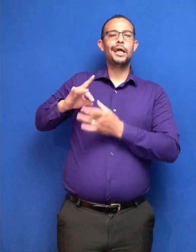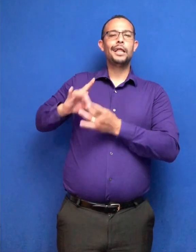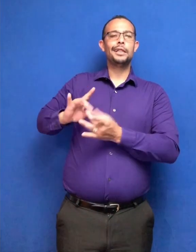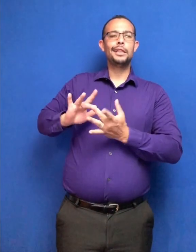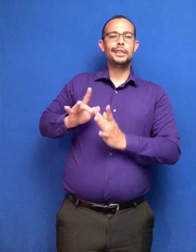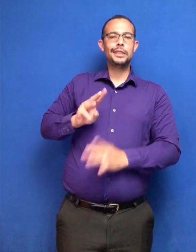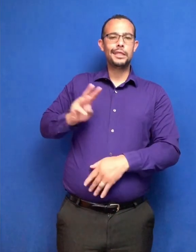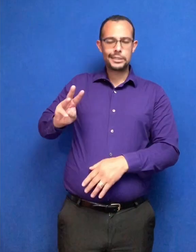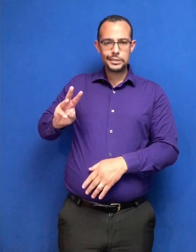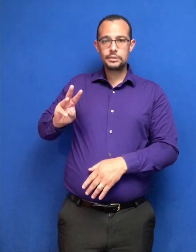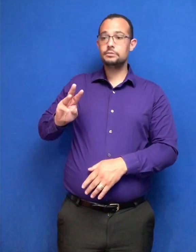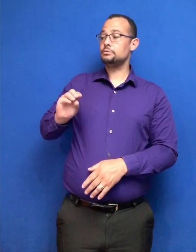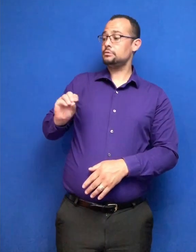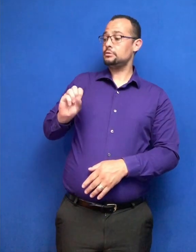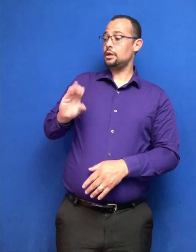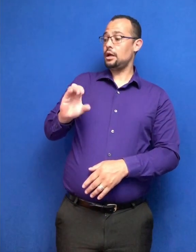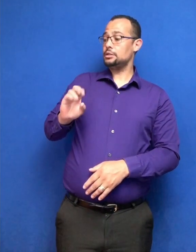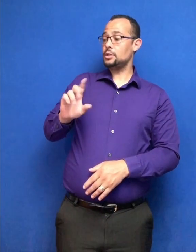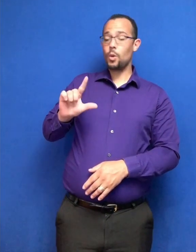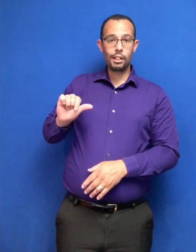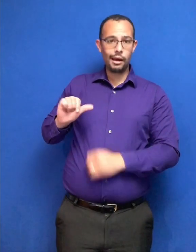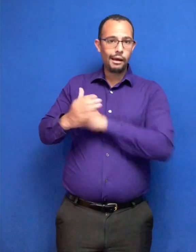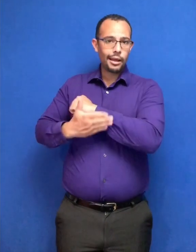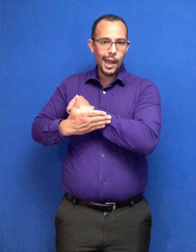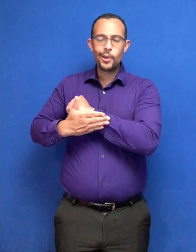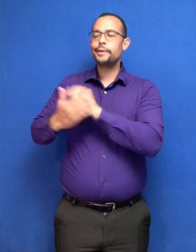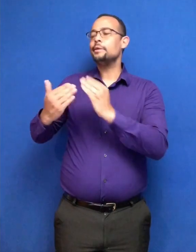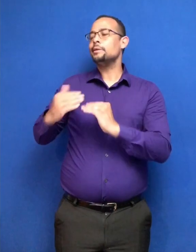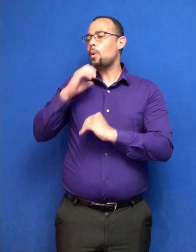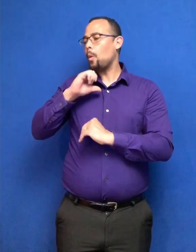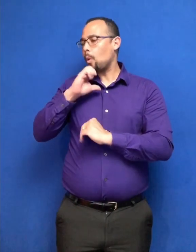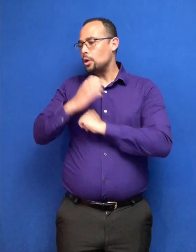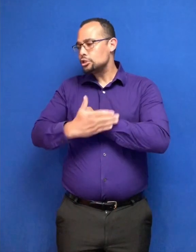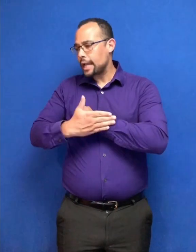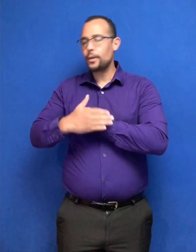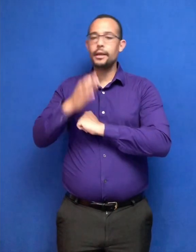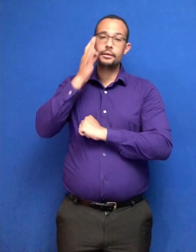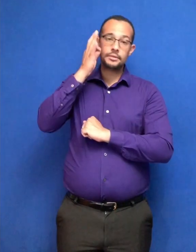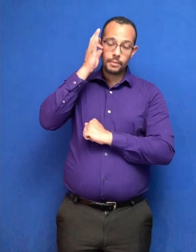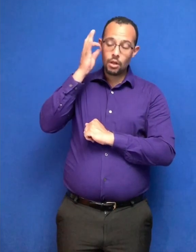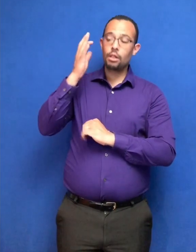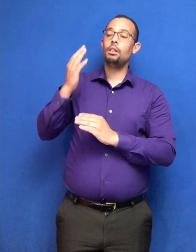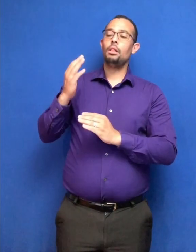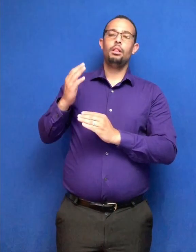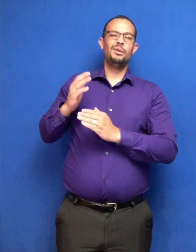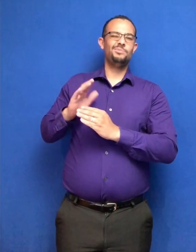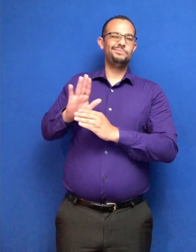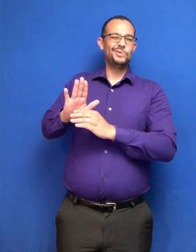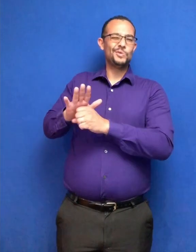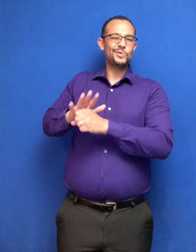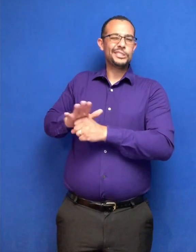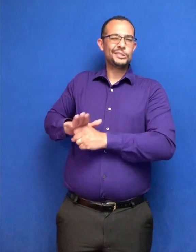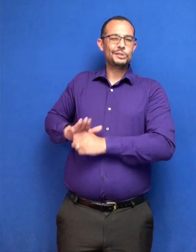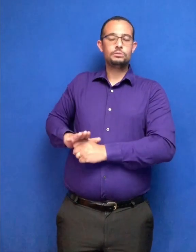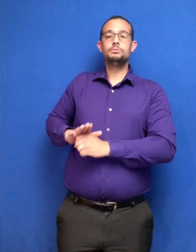for the Emergency Management Center. Orange County links, Seminole County, each of your regional